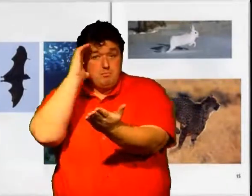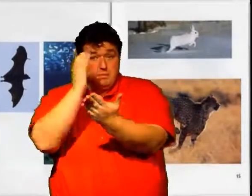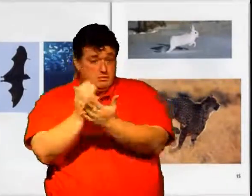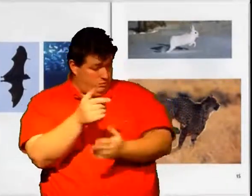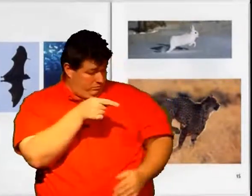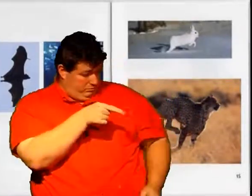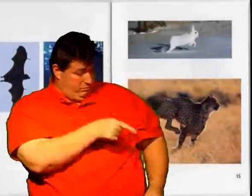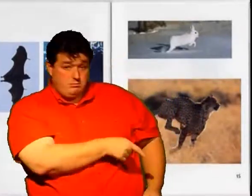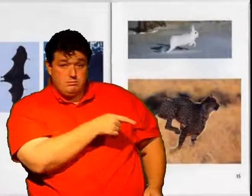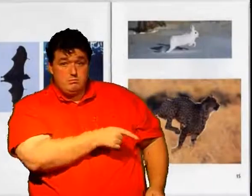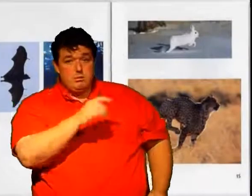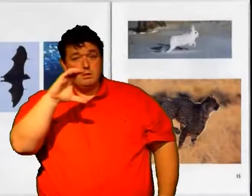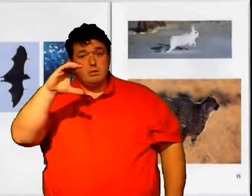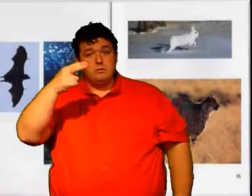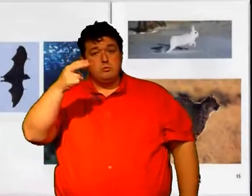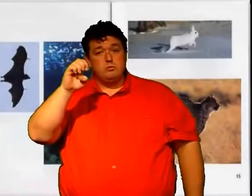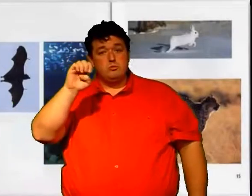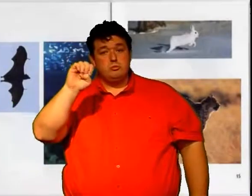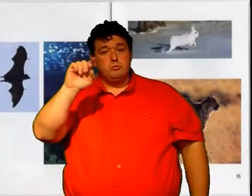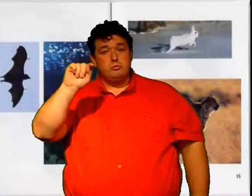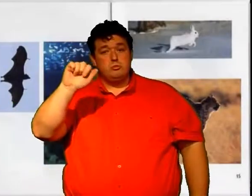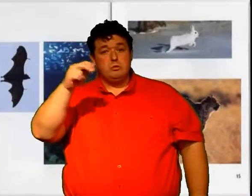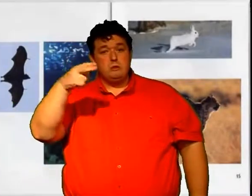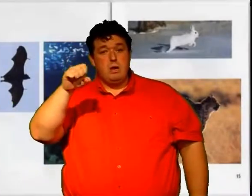And this cheetah can run very fast.